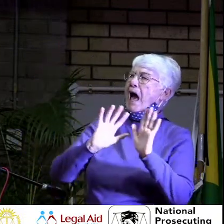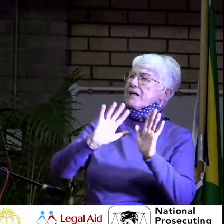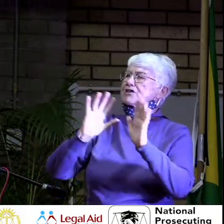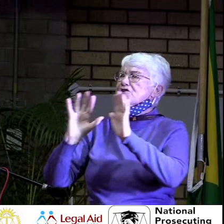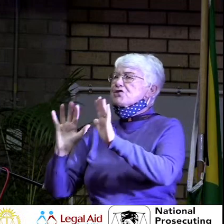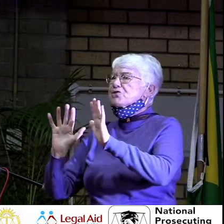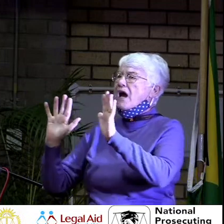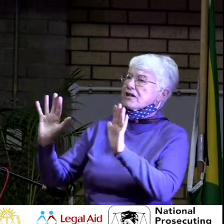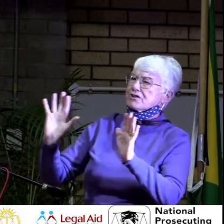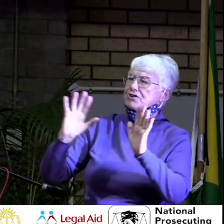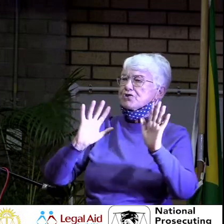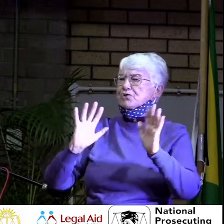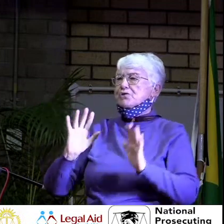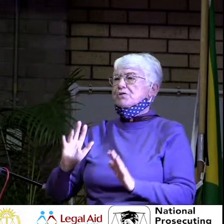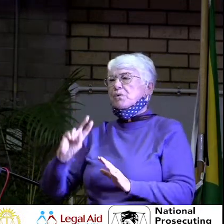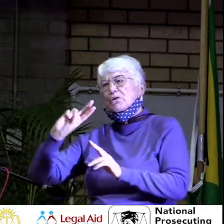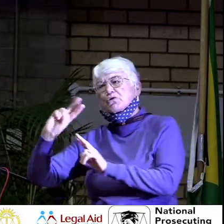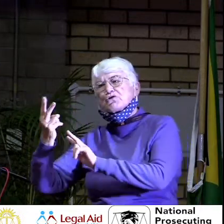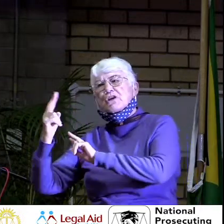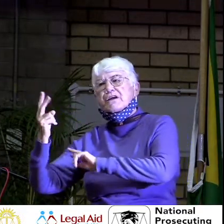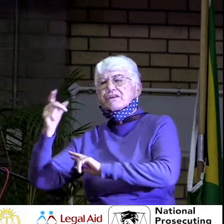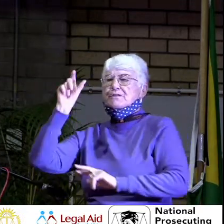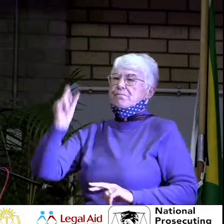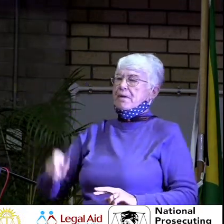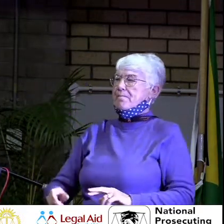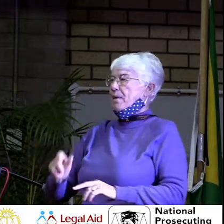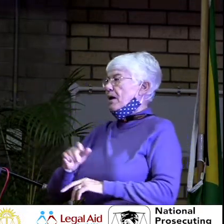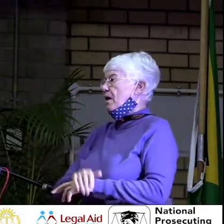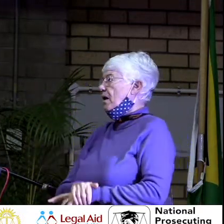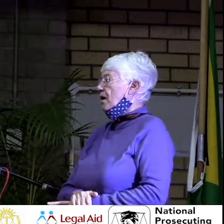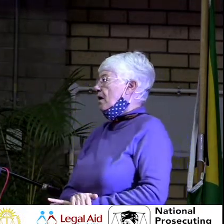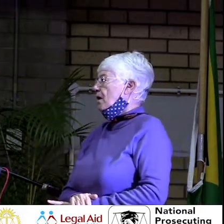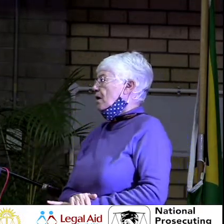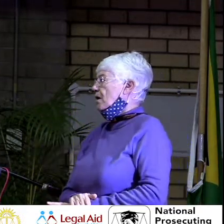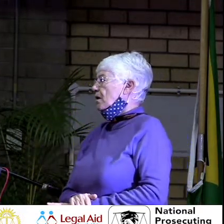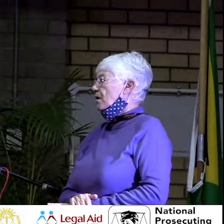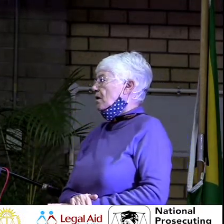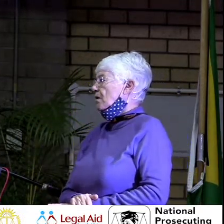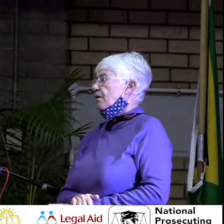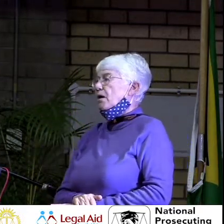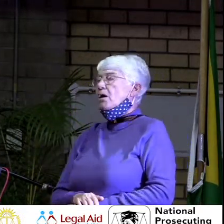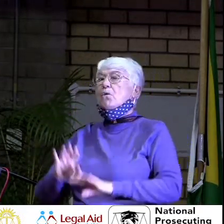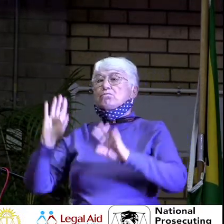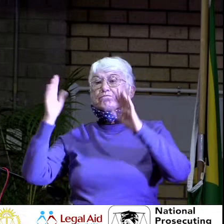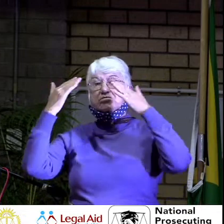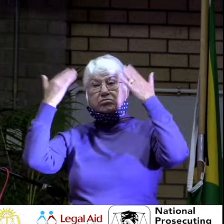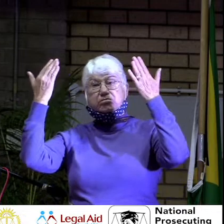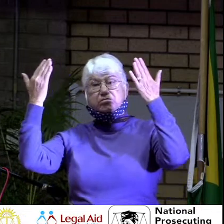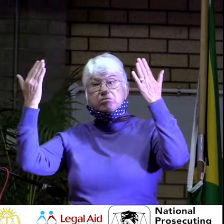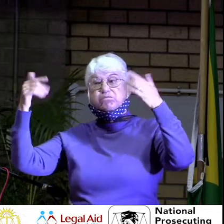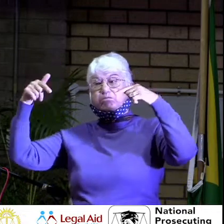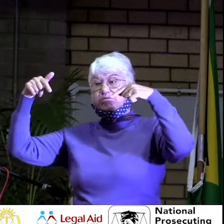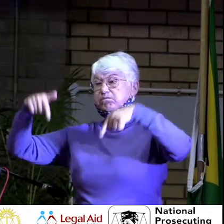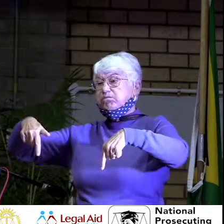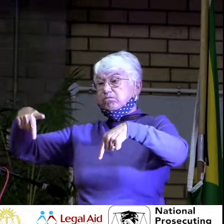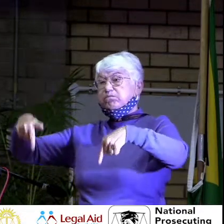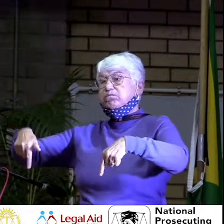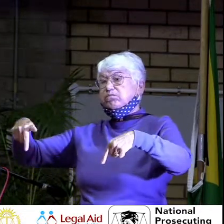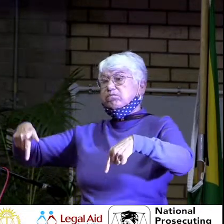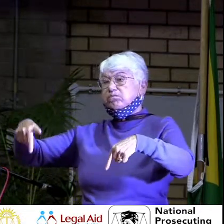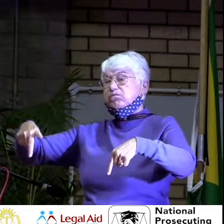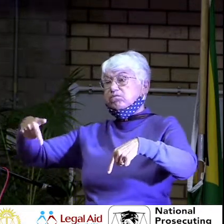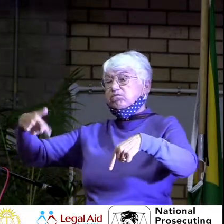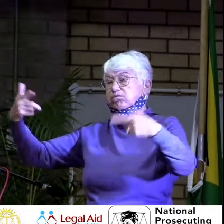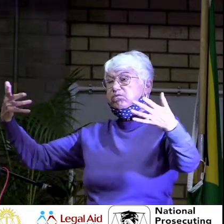this community. So we are grateful for this opportunity to engage with all the